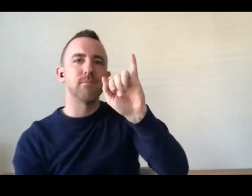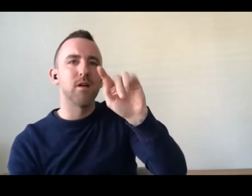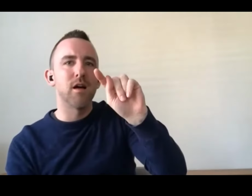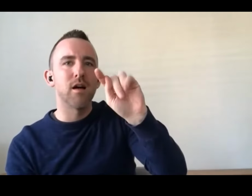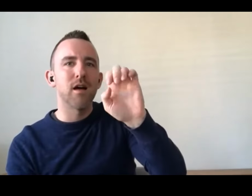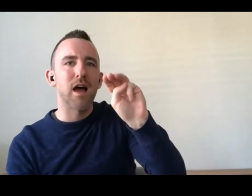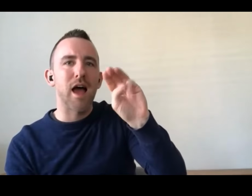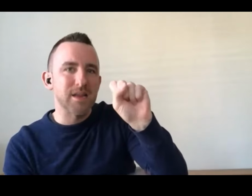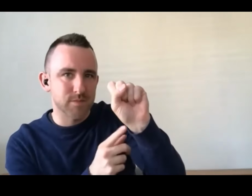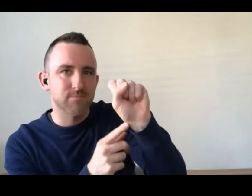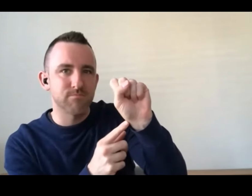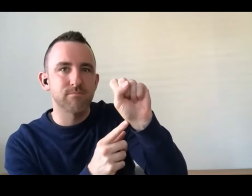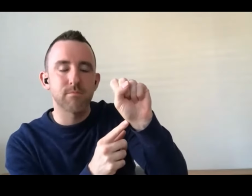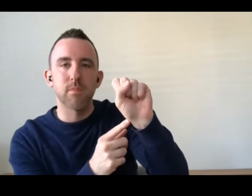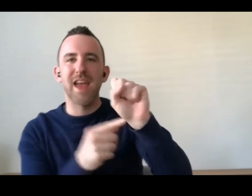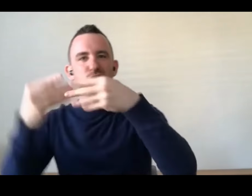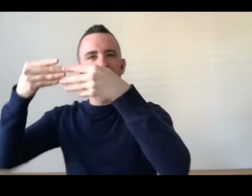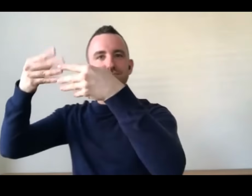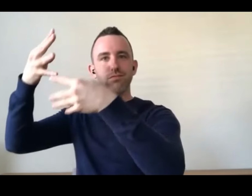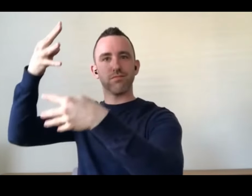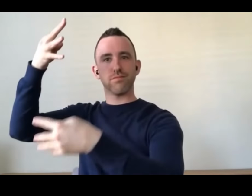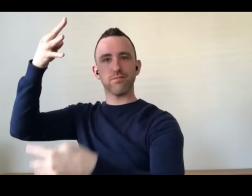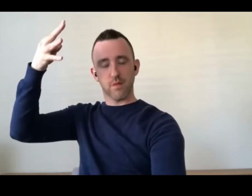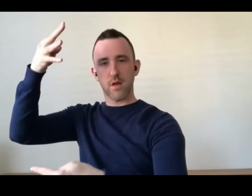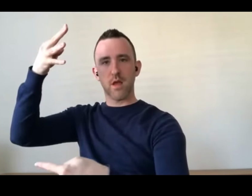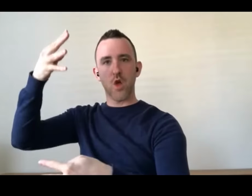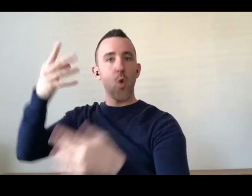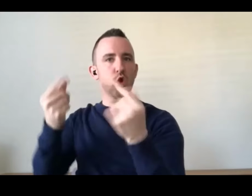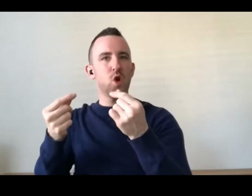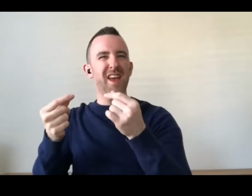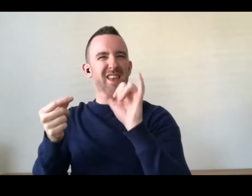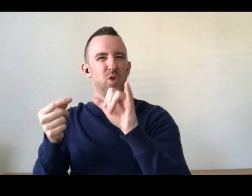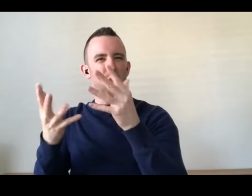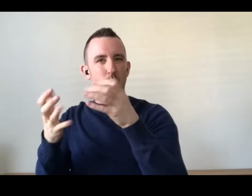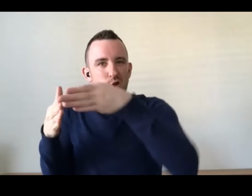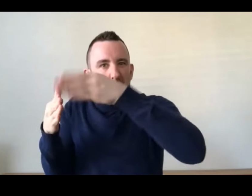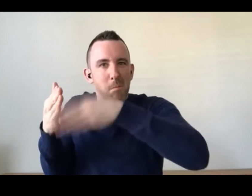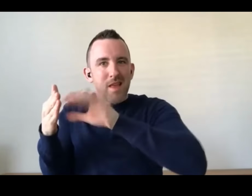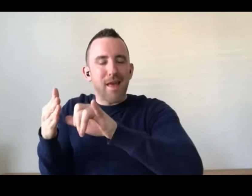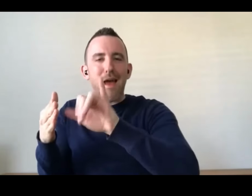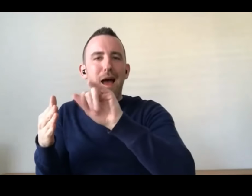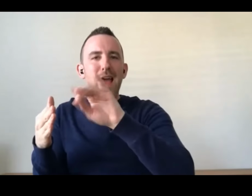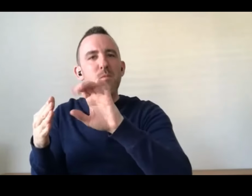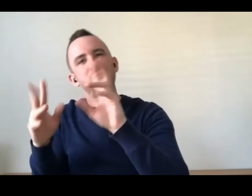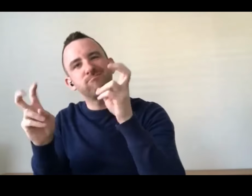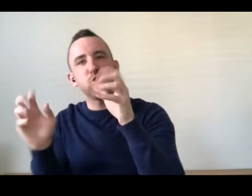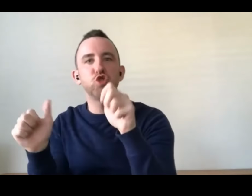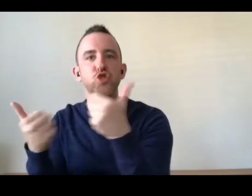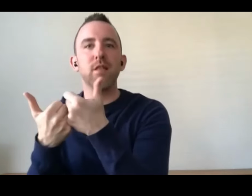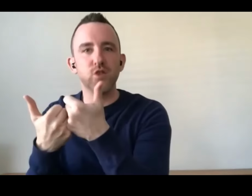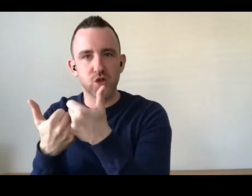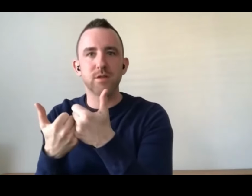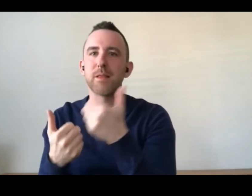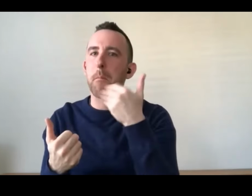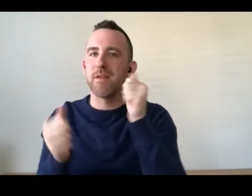And items, there's an item list. And basically, you want to complete that item or that challenge as best you